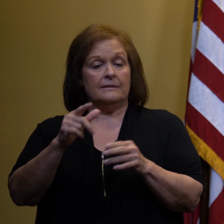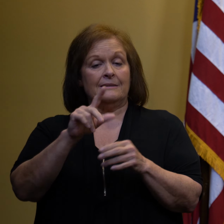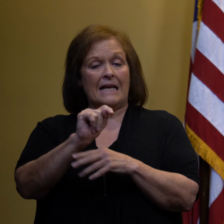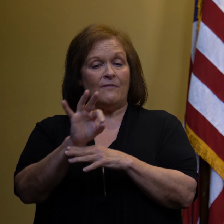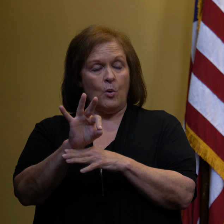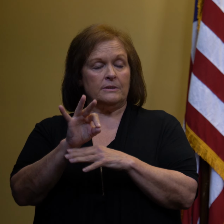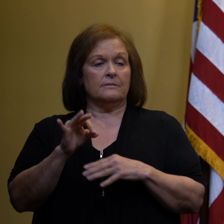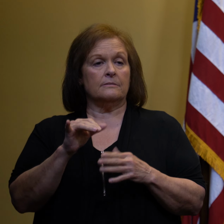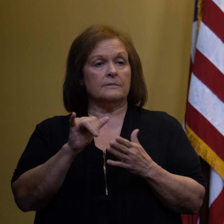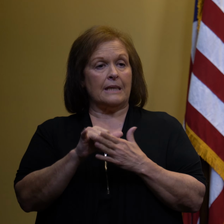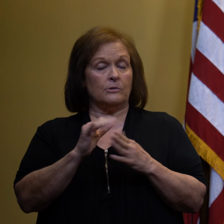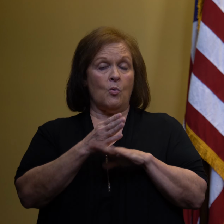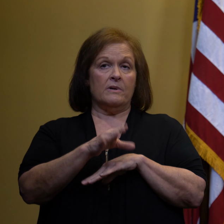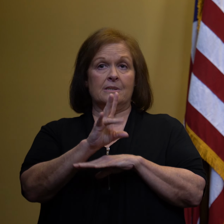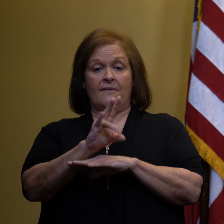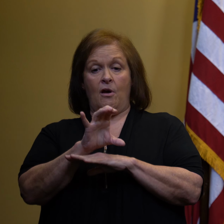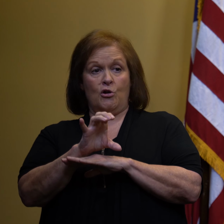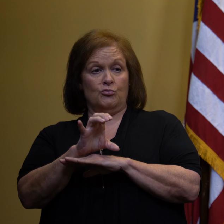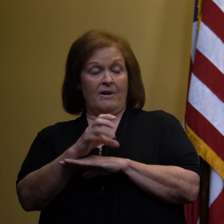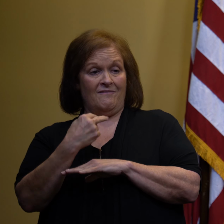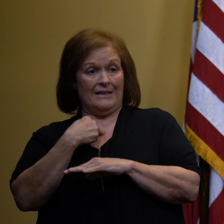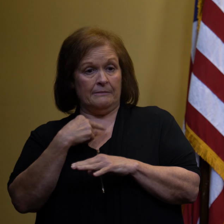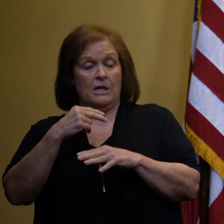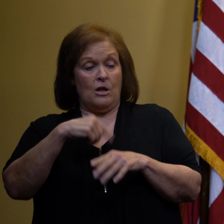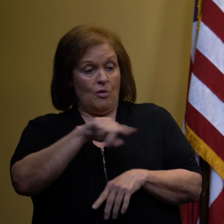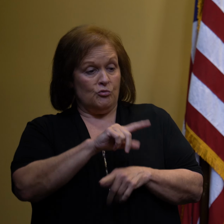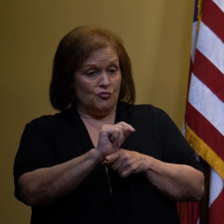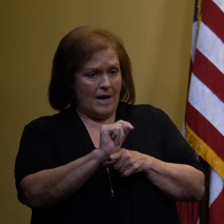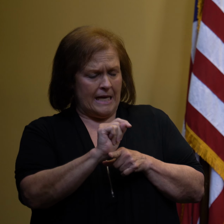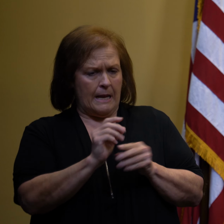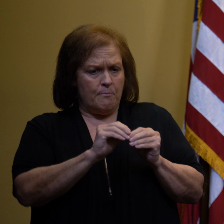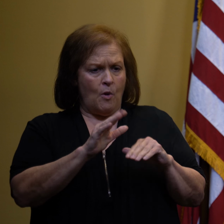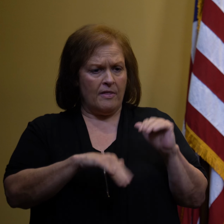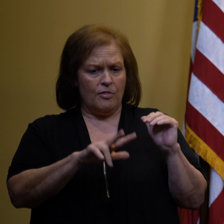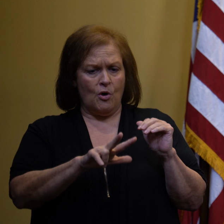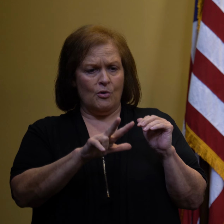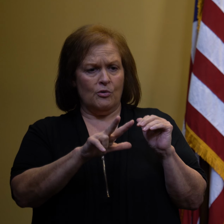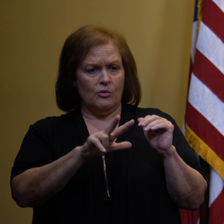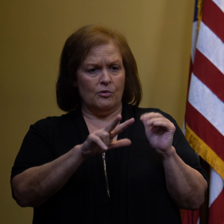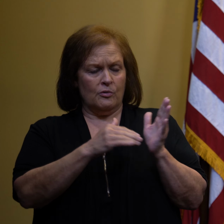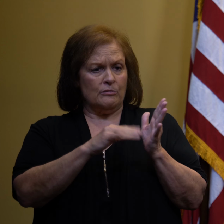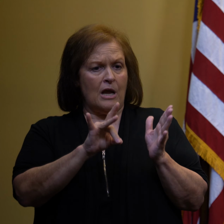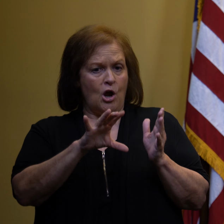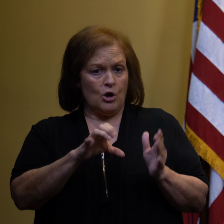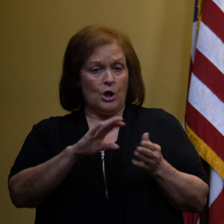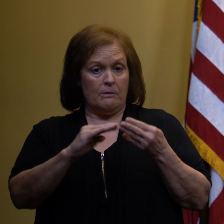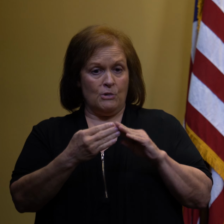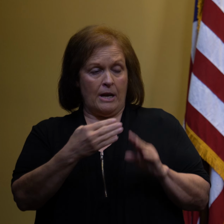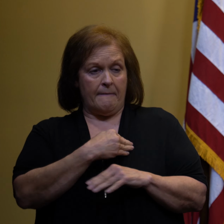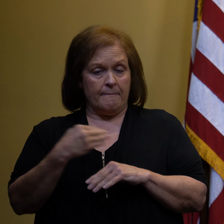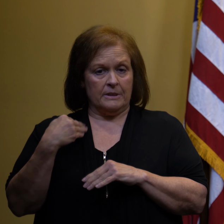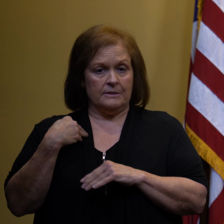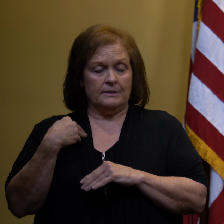providing services to over 700 victims, training more than 3,800 community members,